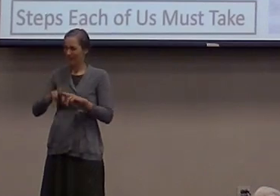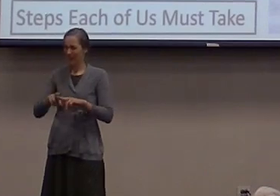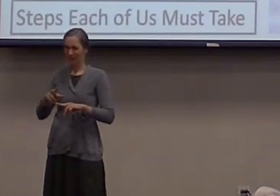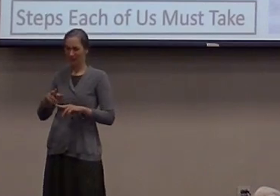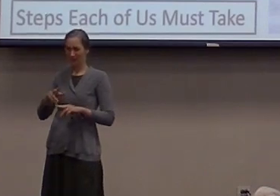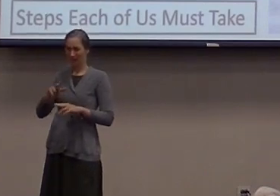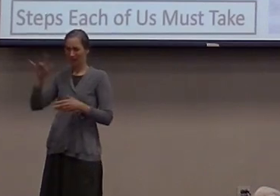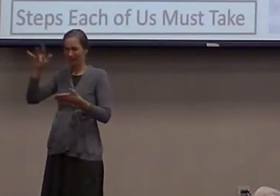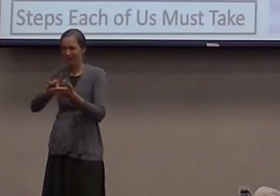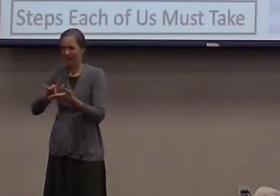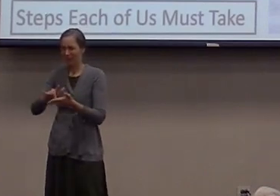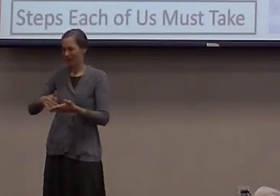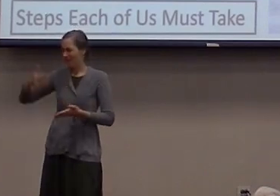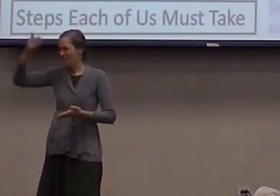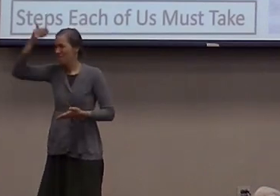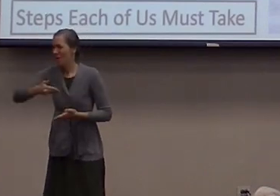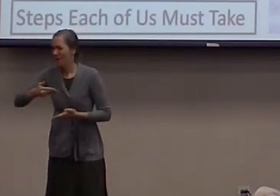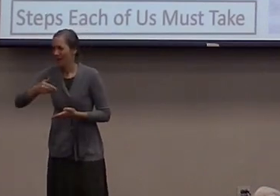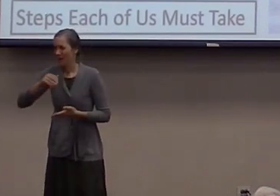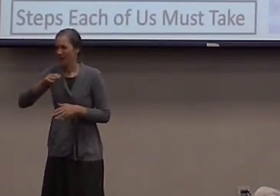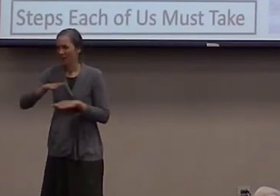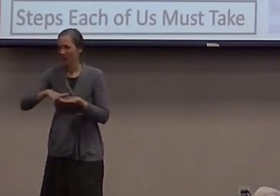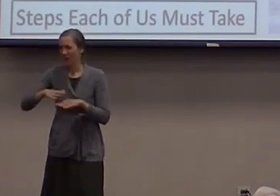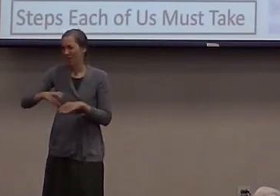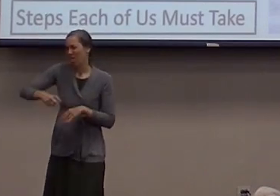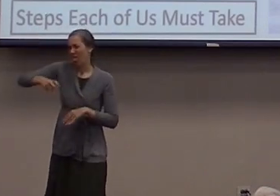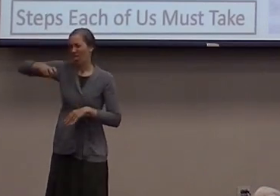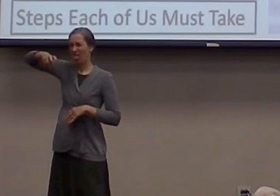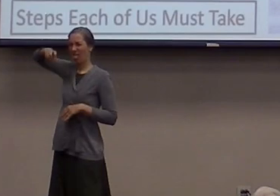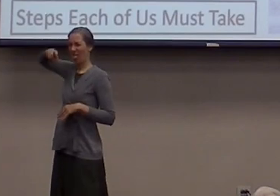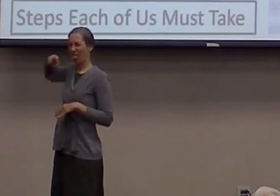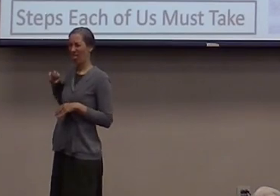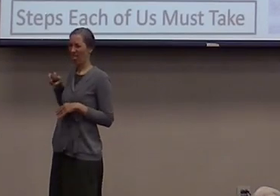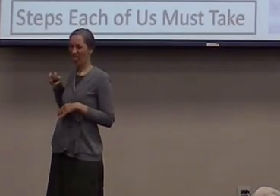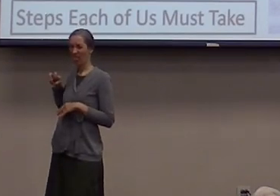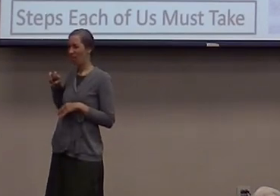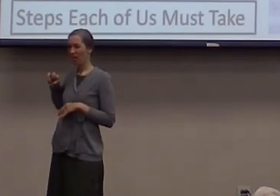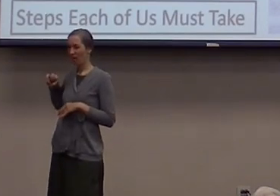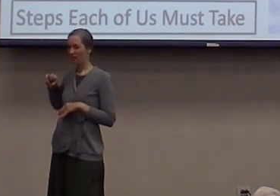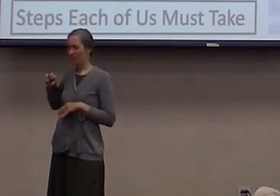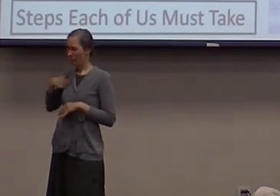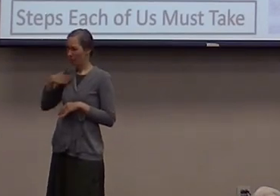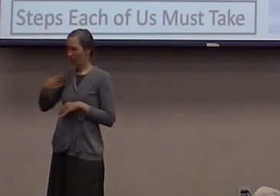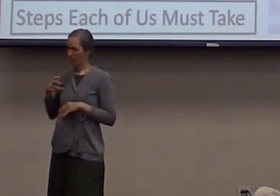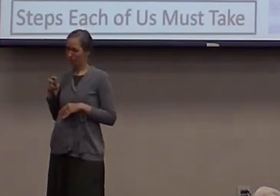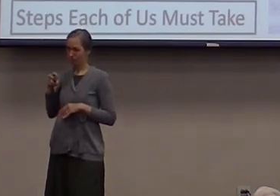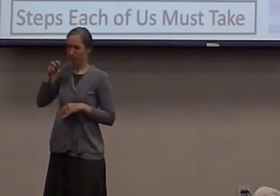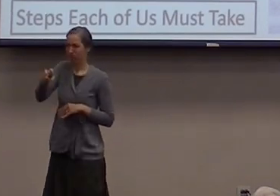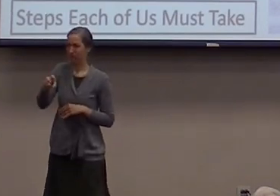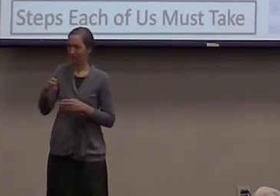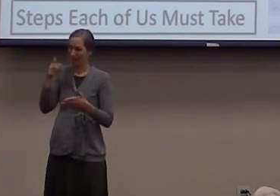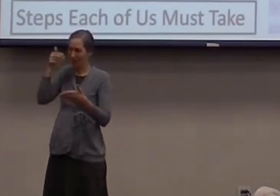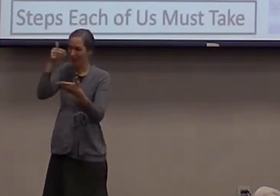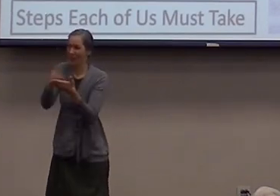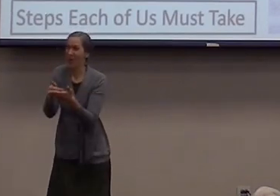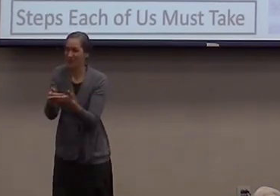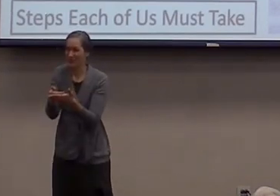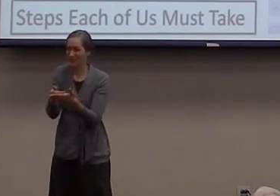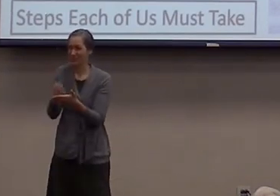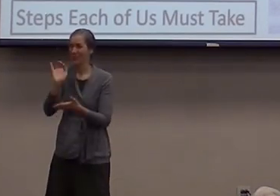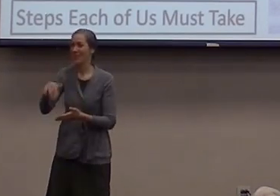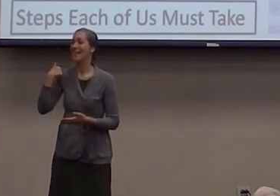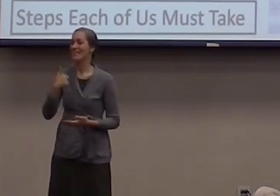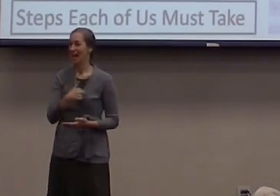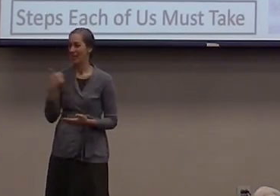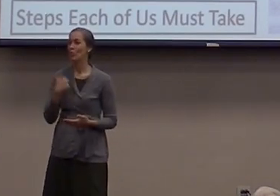classes. Don't crowd around the back. There has to be some people willing to sit up close, and it's going to be us. We're going to do